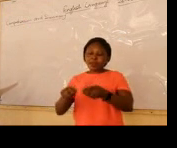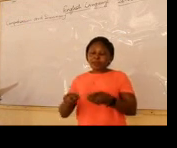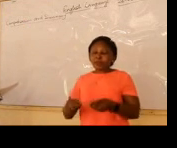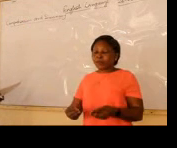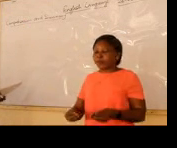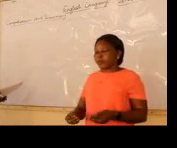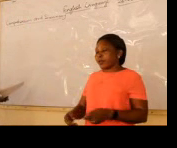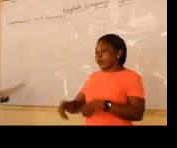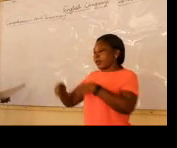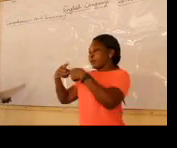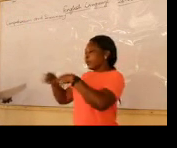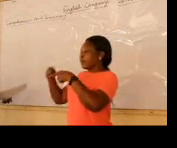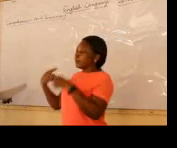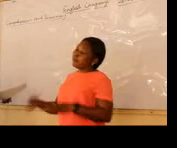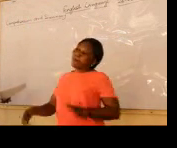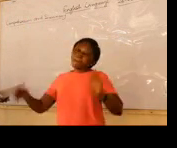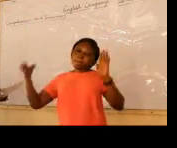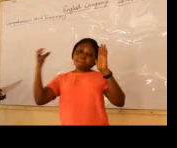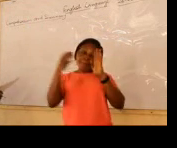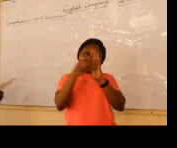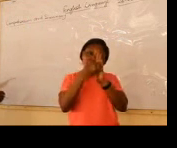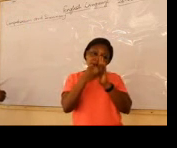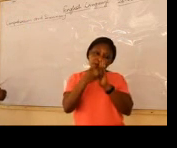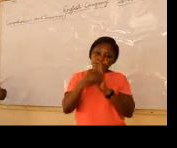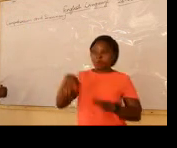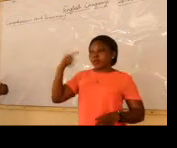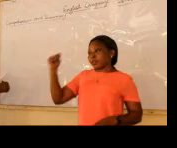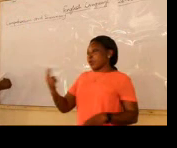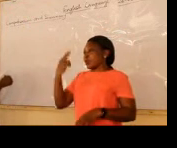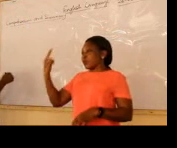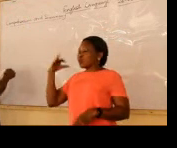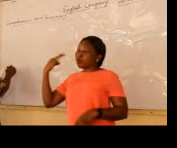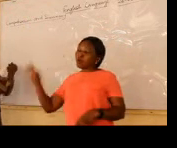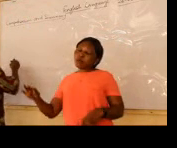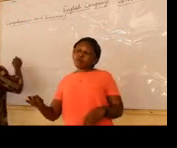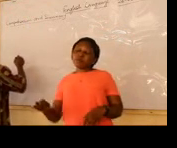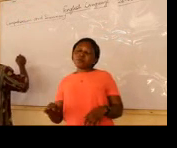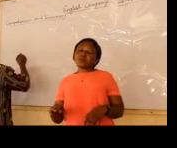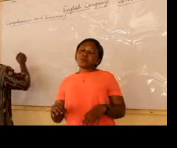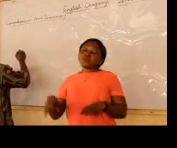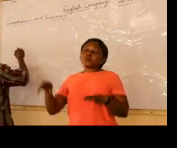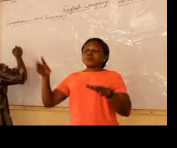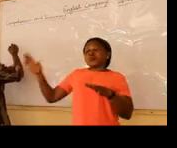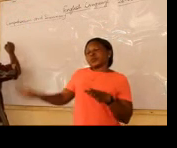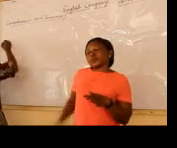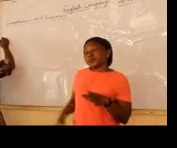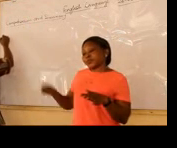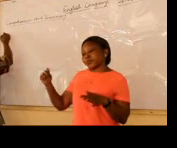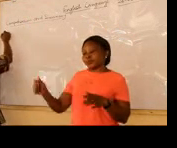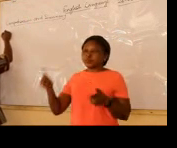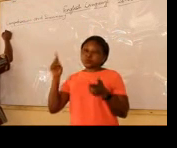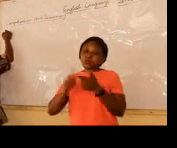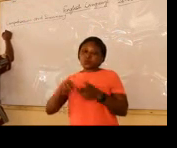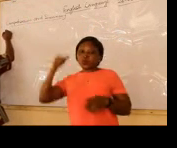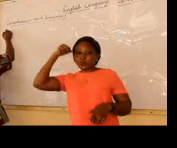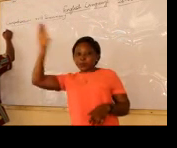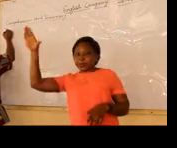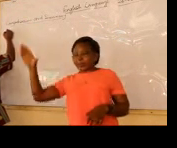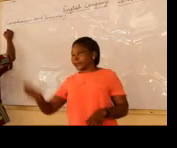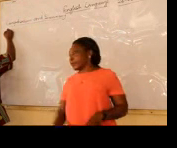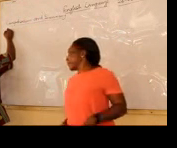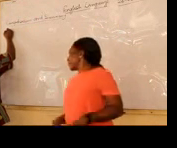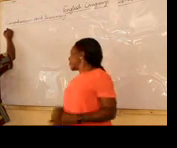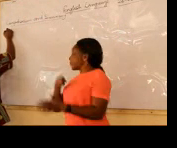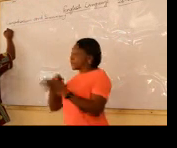paragraphs the use of dog to man. And this is one of them. This is one of the